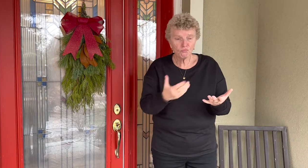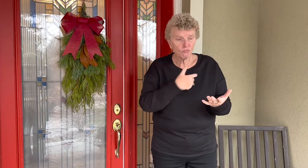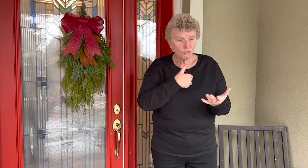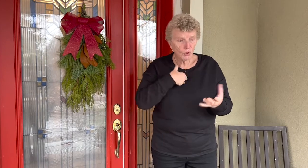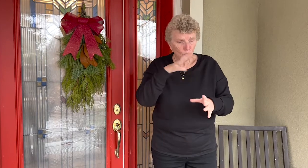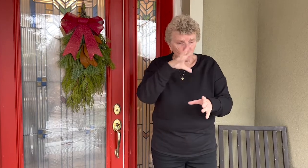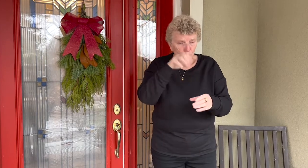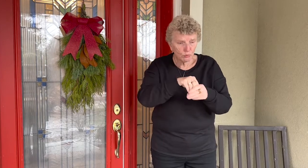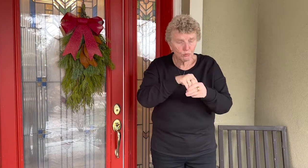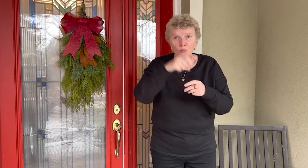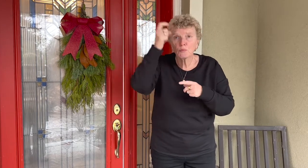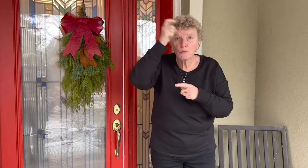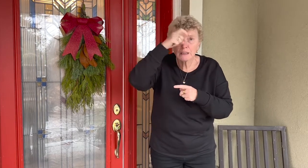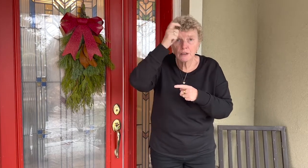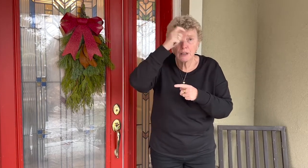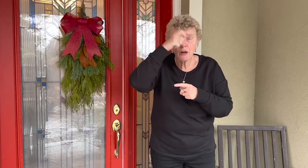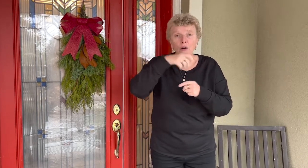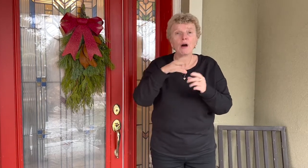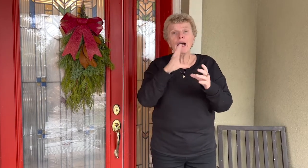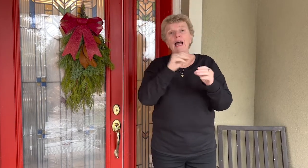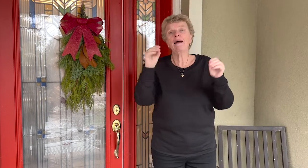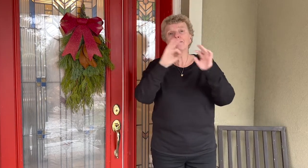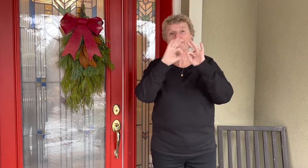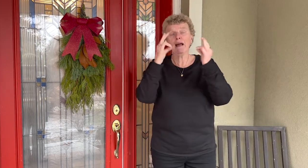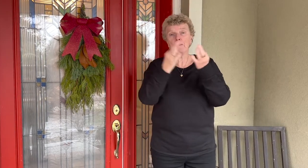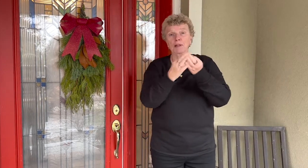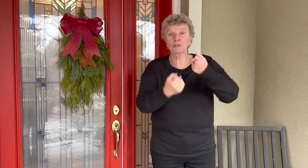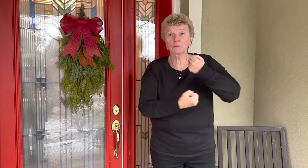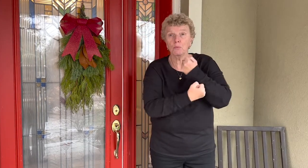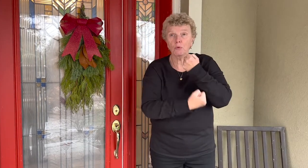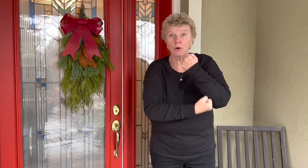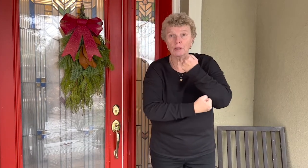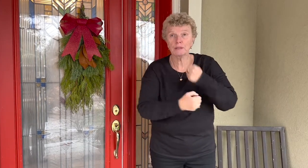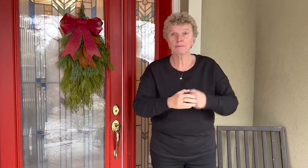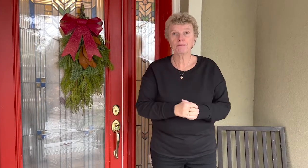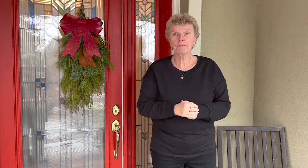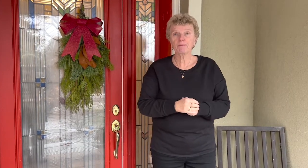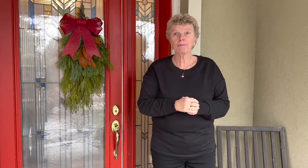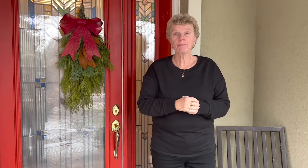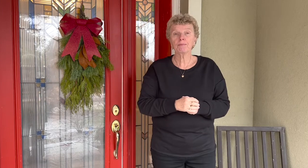and that could include residential living and family support.